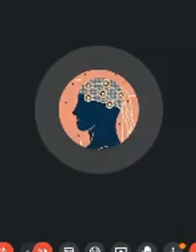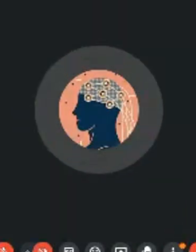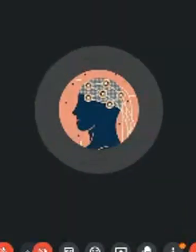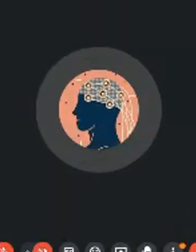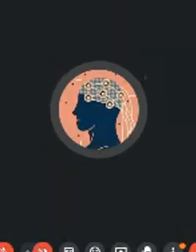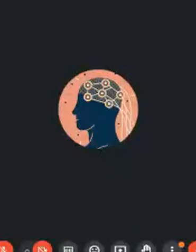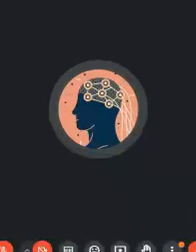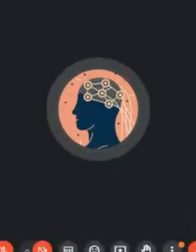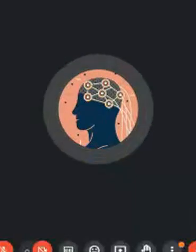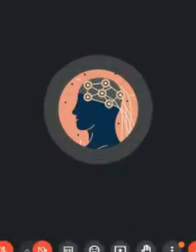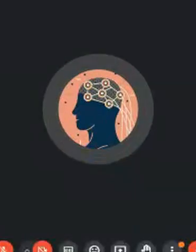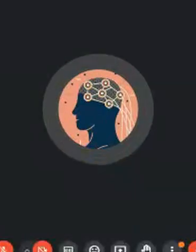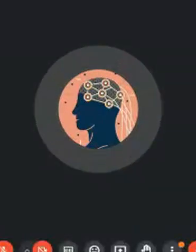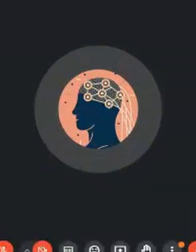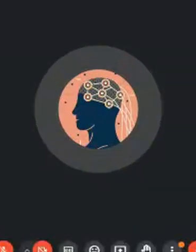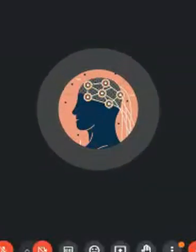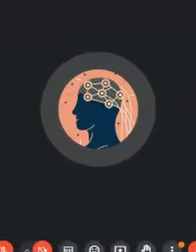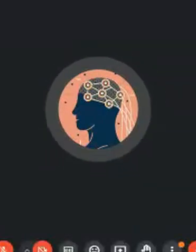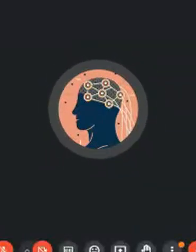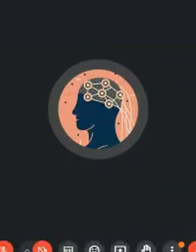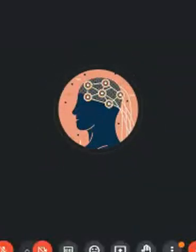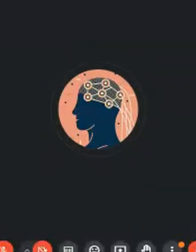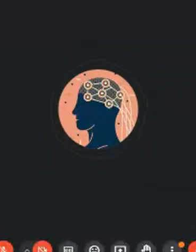Okay, thank you.